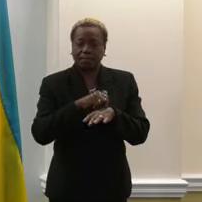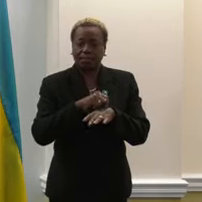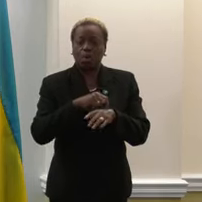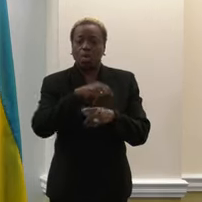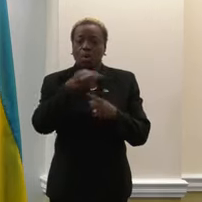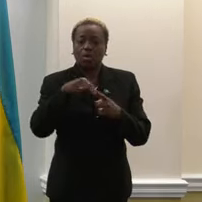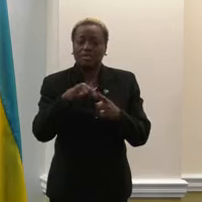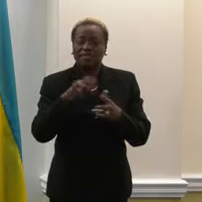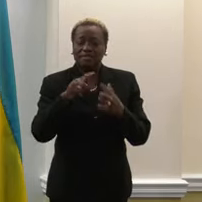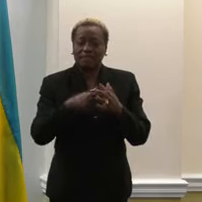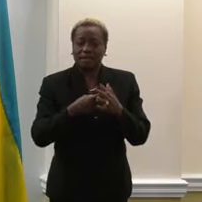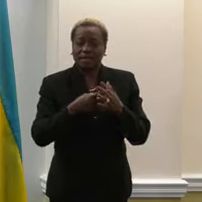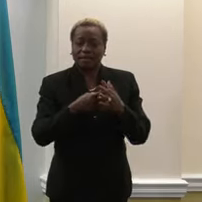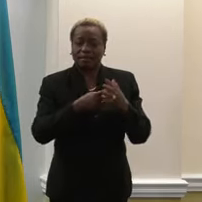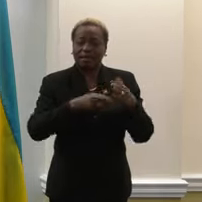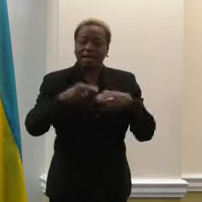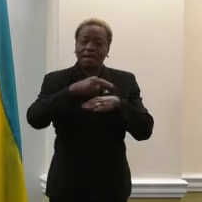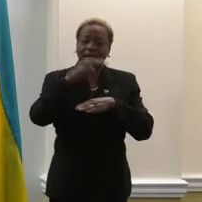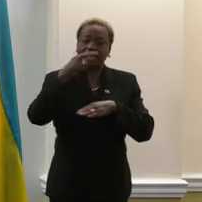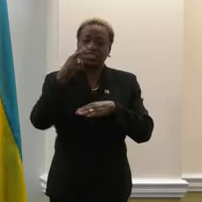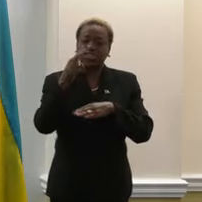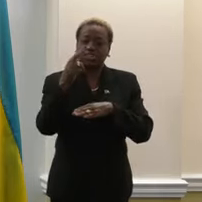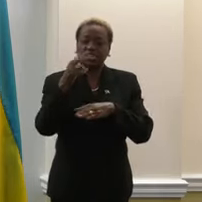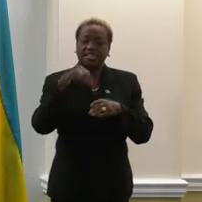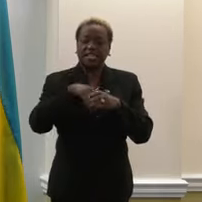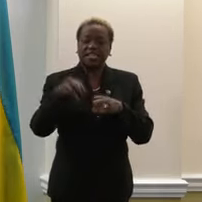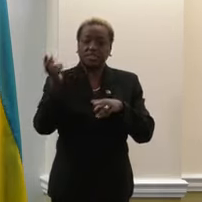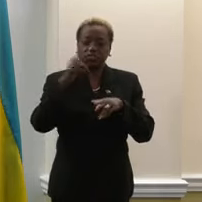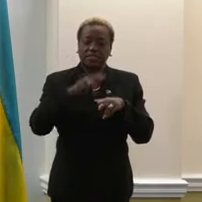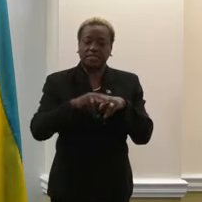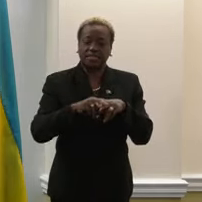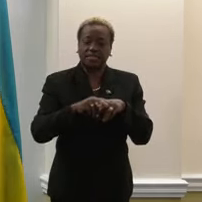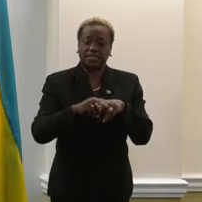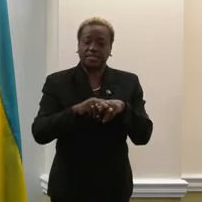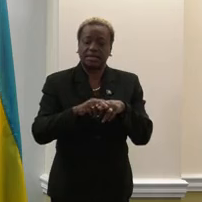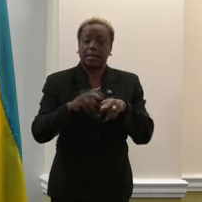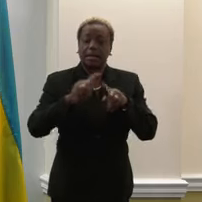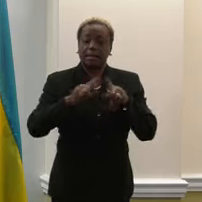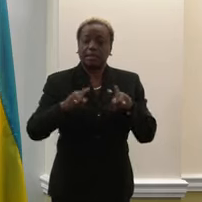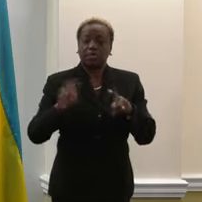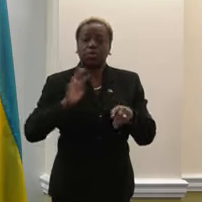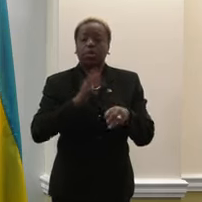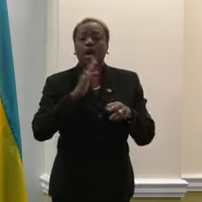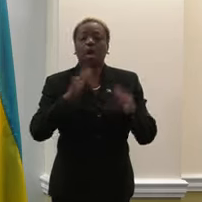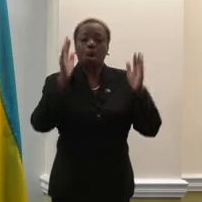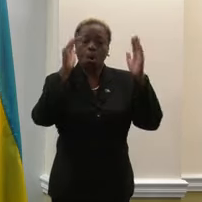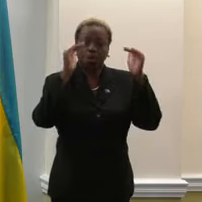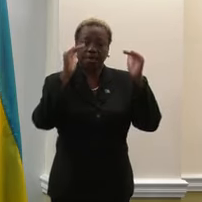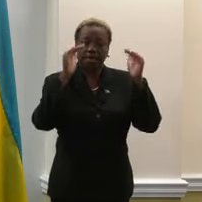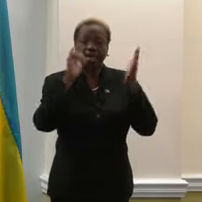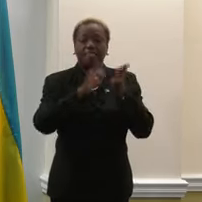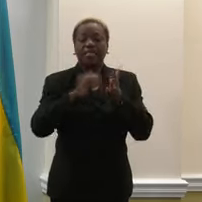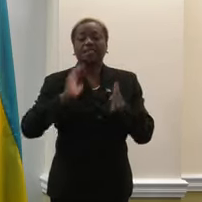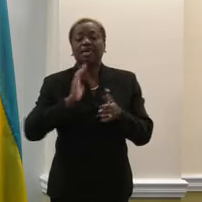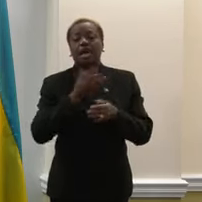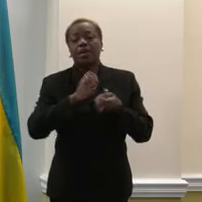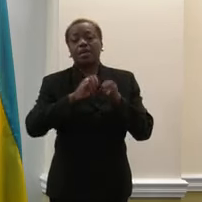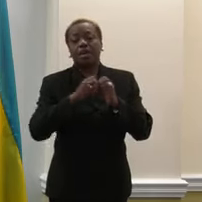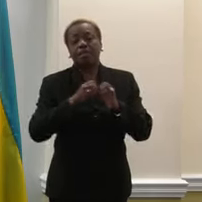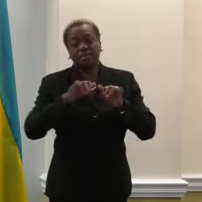surge that it's increased. However, we're hoping that our numbers remain